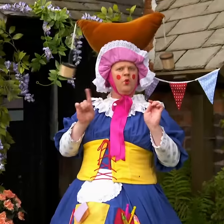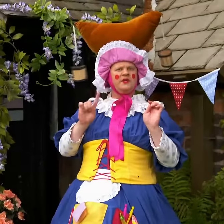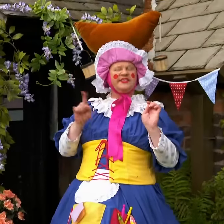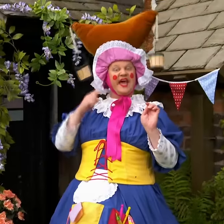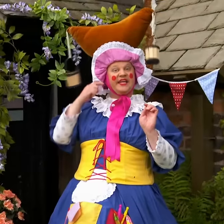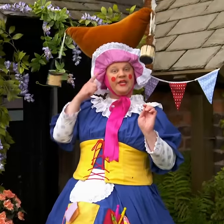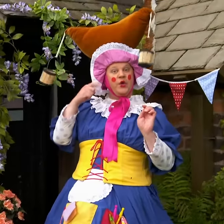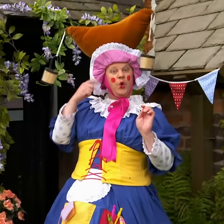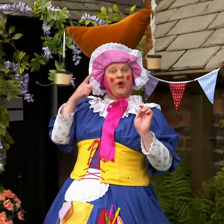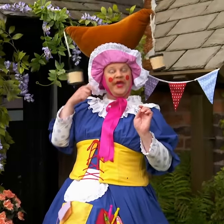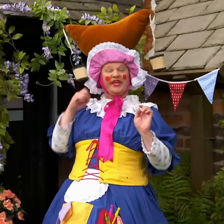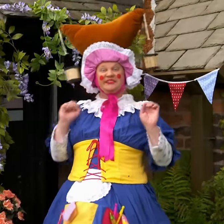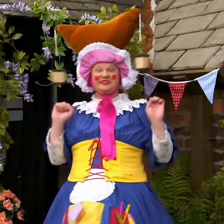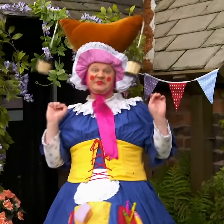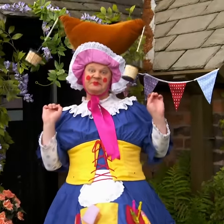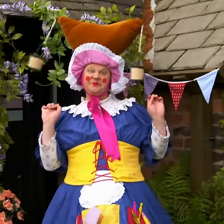What's that noise?